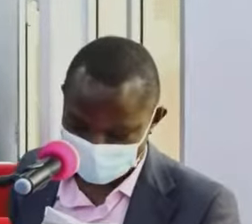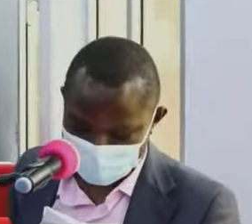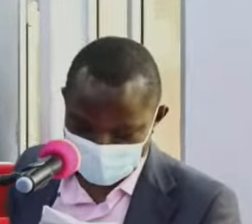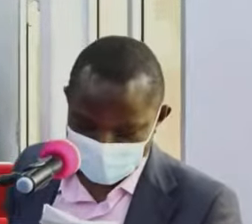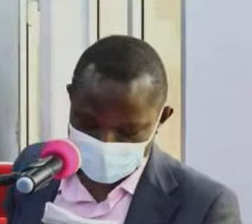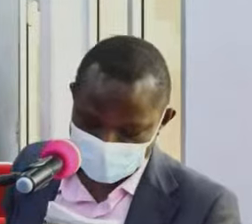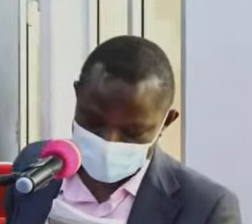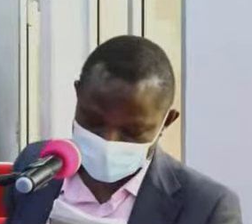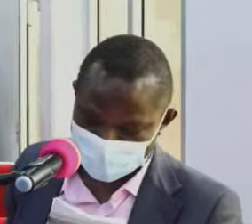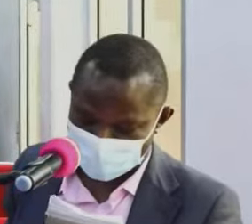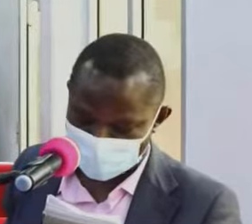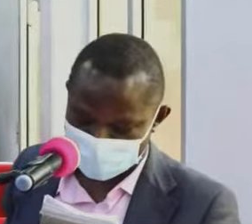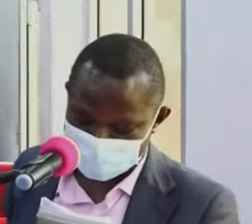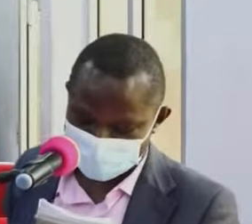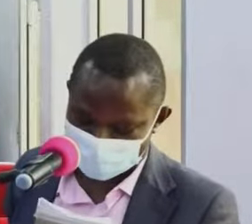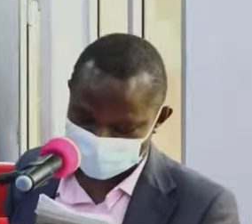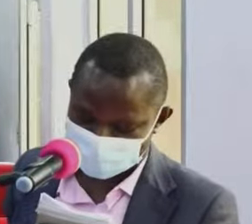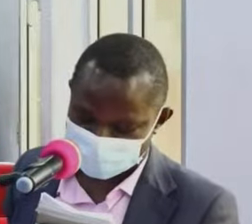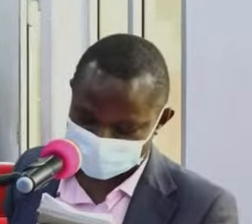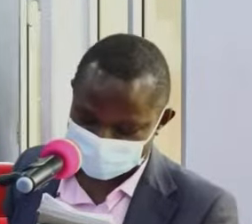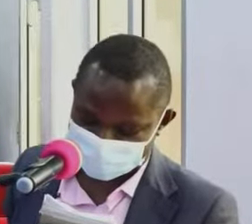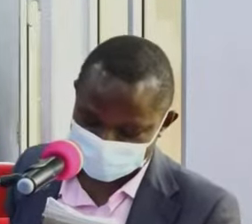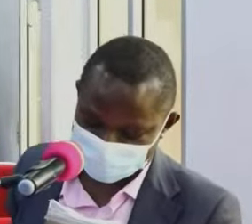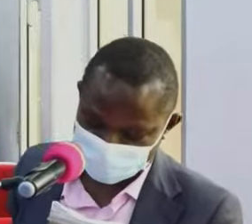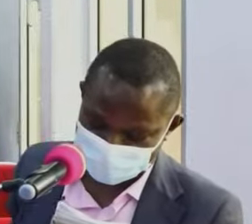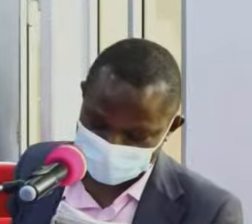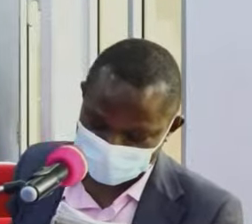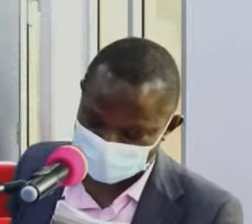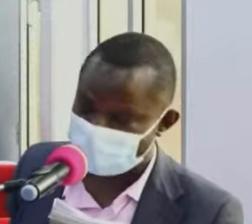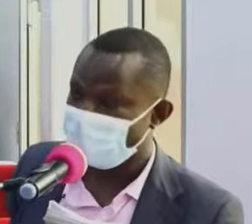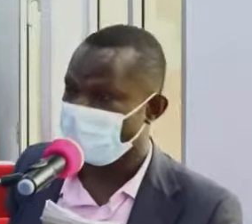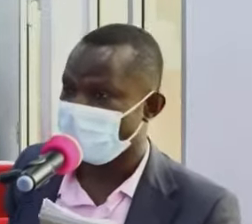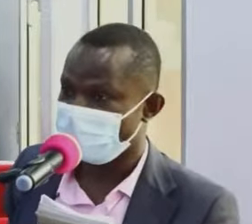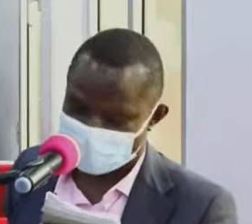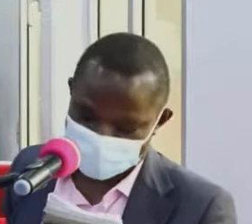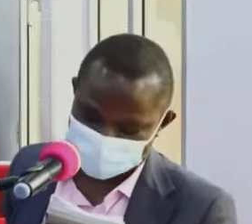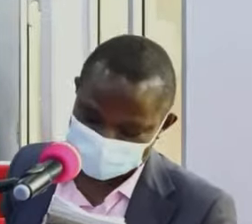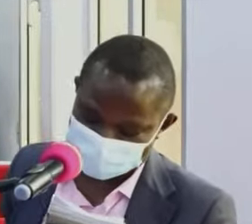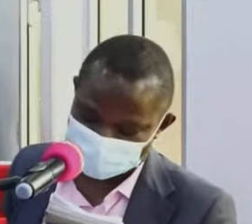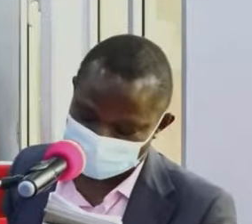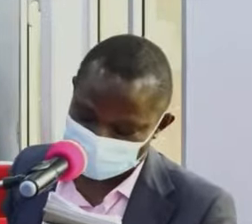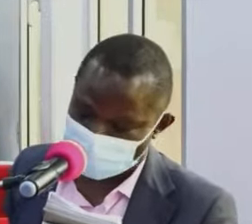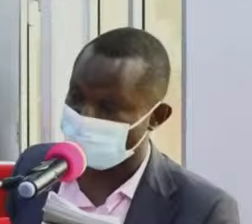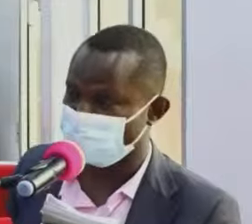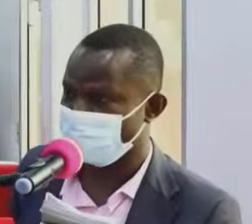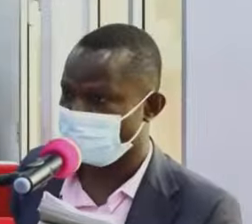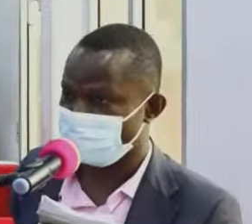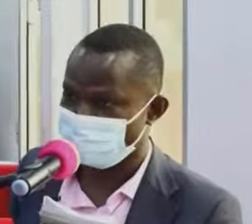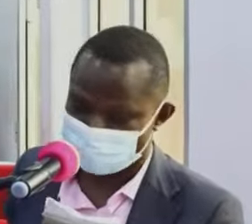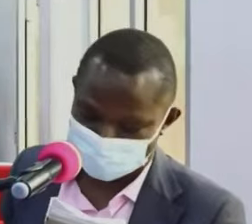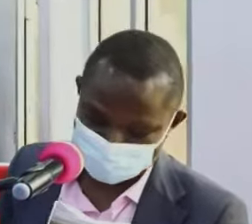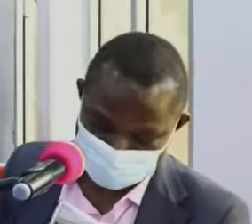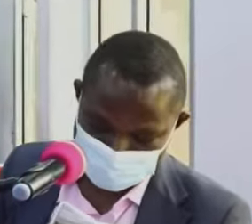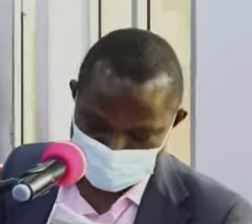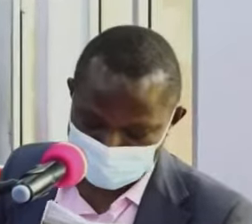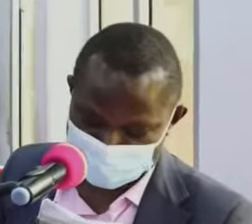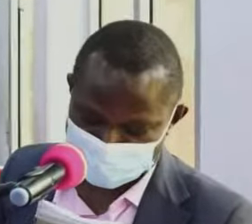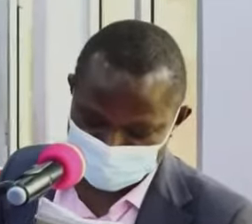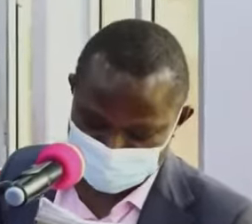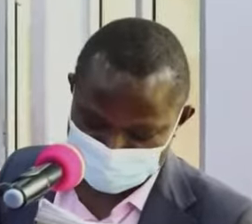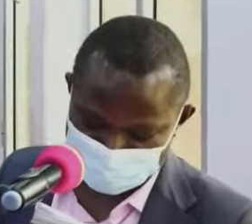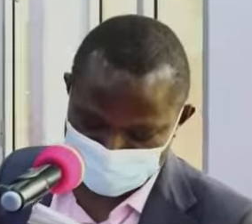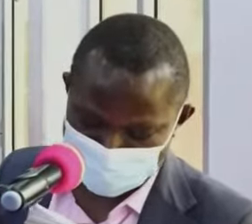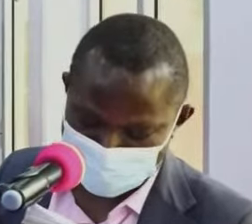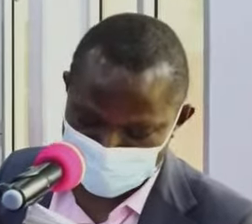2019, one Emmanuel Essien, a fishing observer on